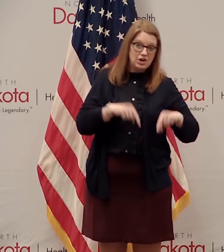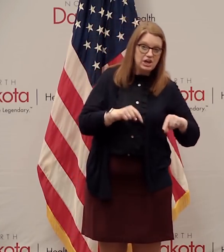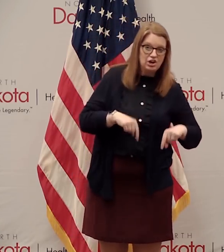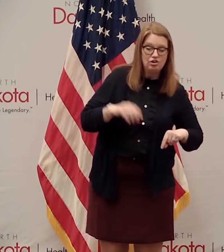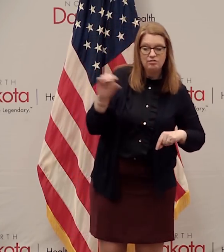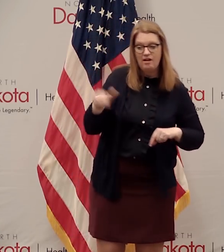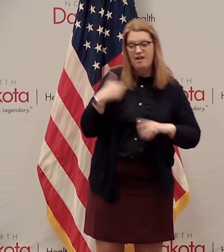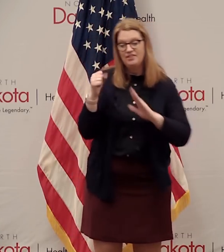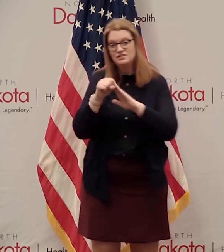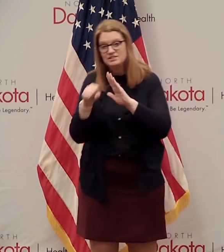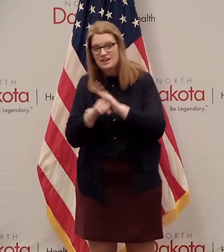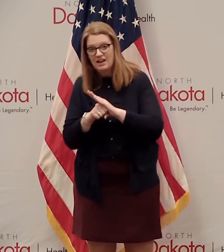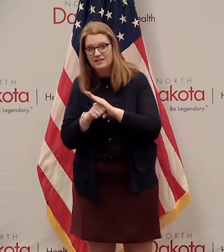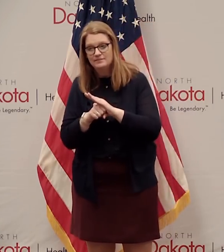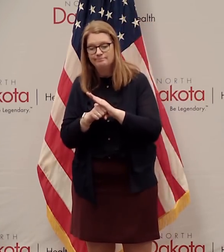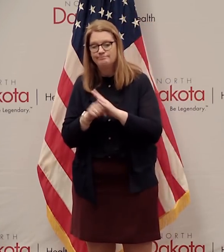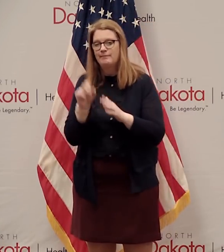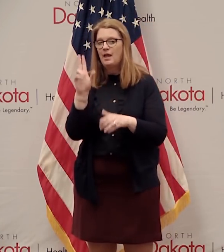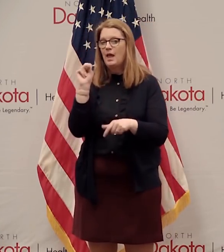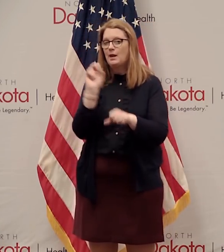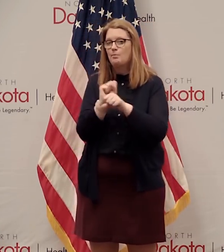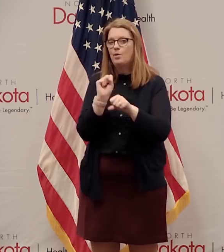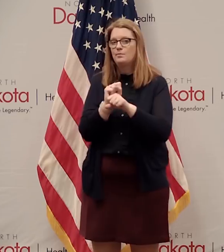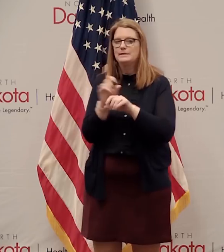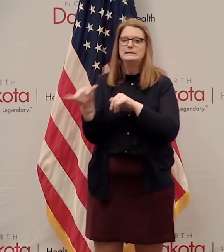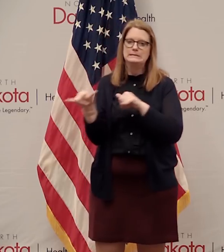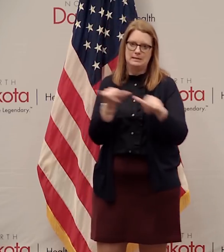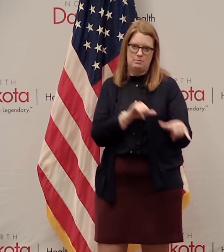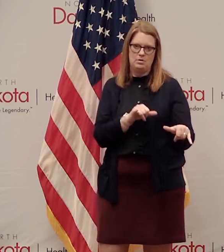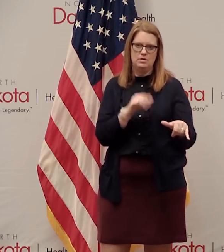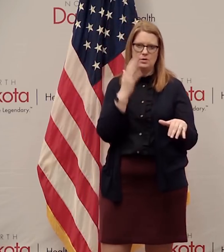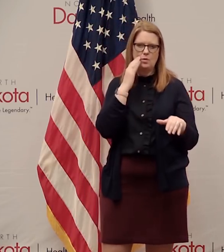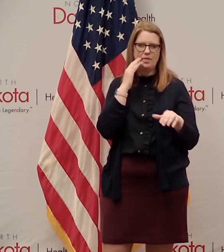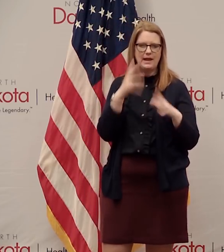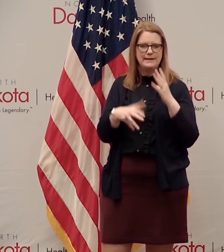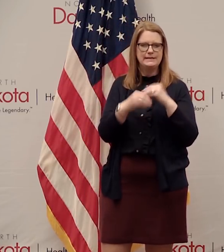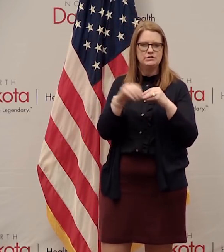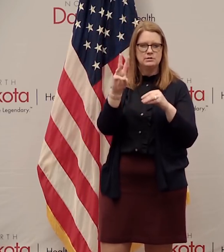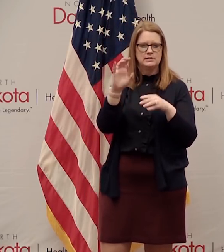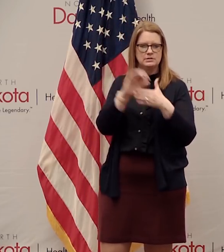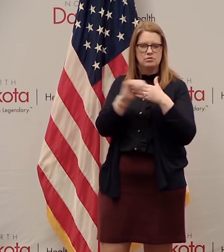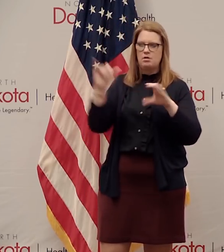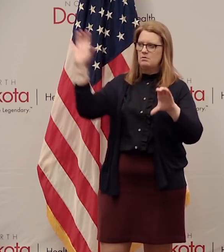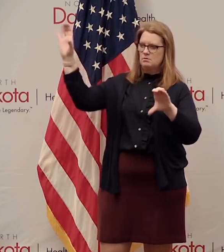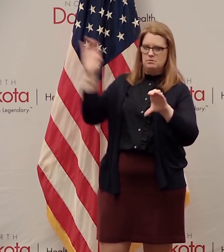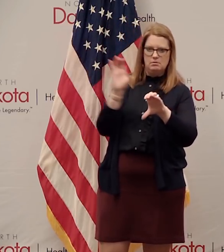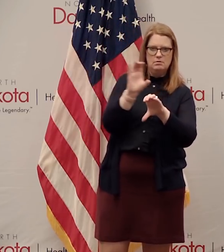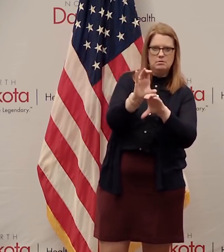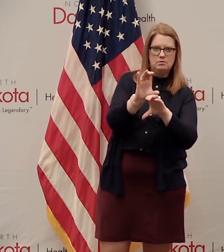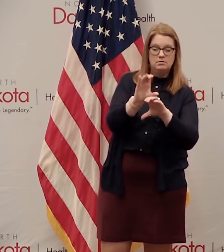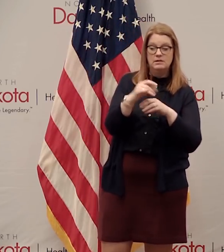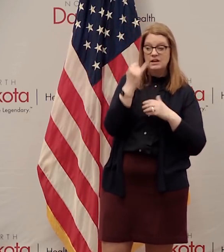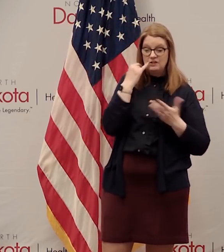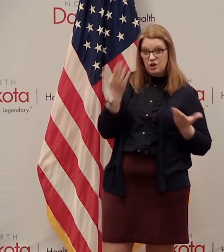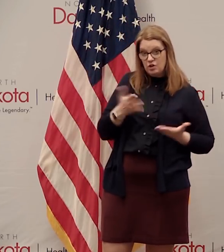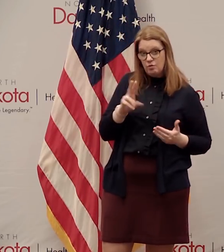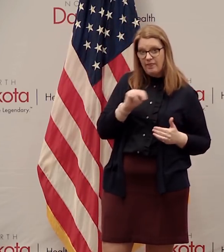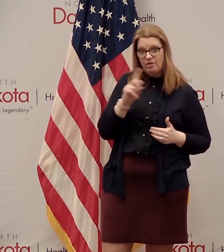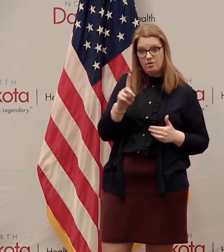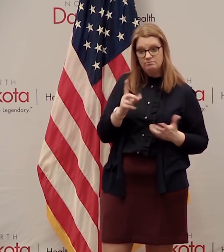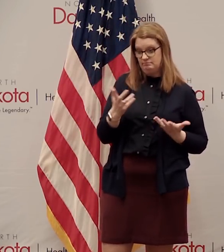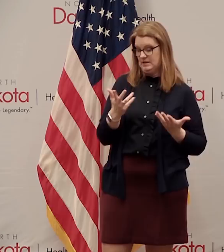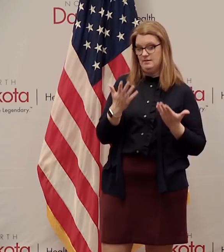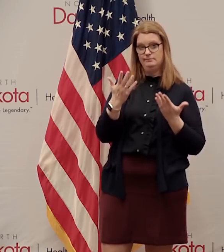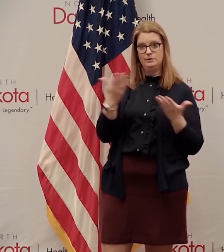state, unemployment's likely to be similar because of the federal kicker. And so if you're here in North Dakota, we'd love to have you stick around,